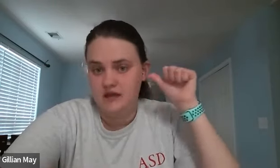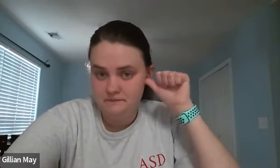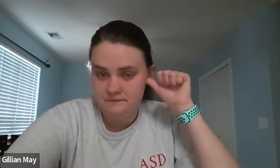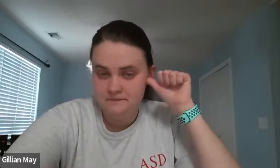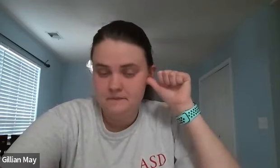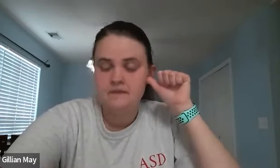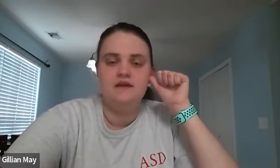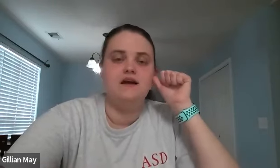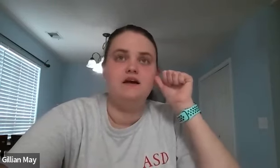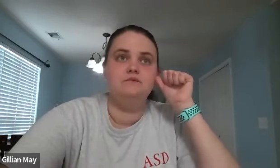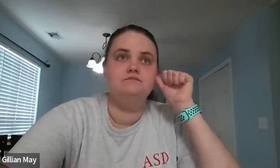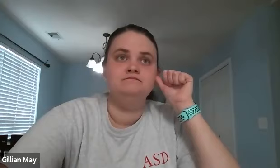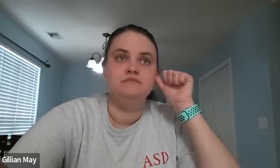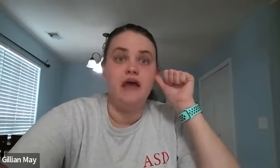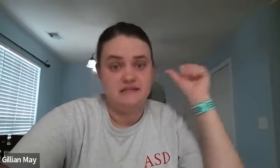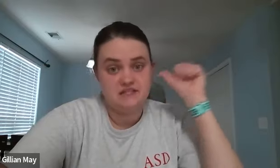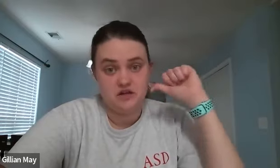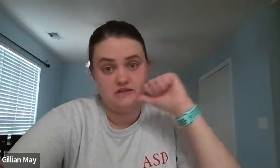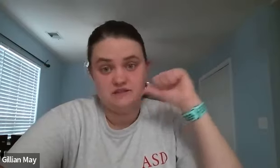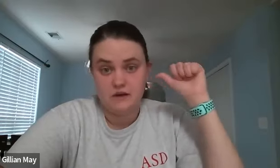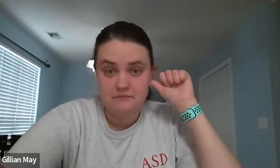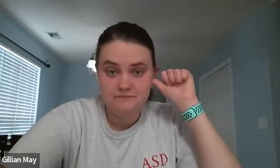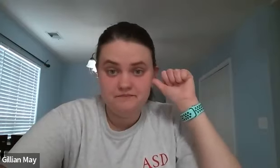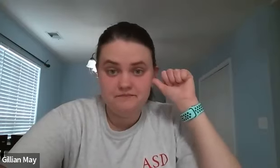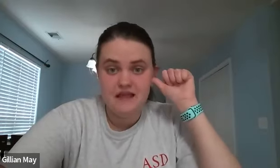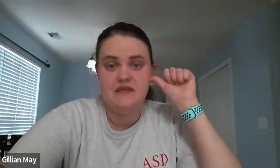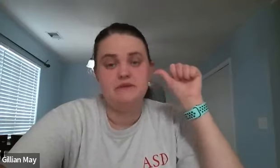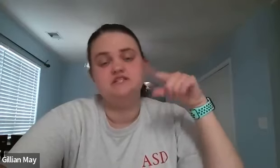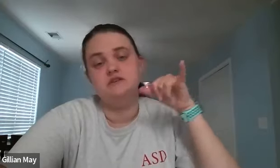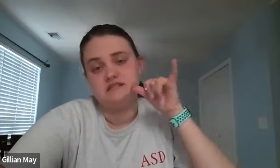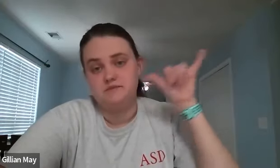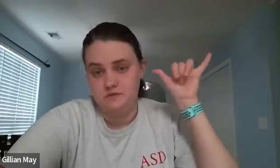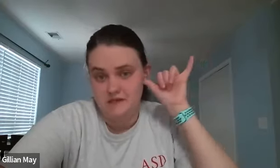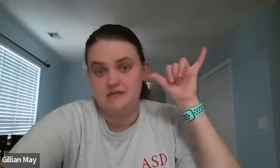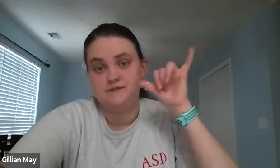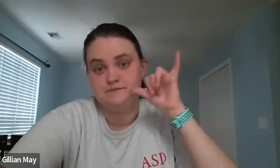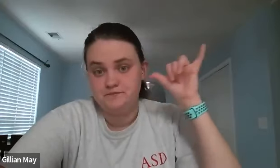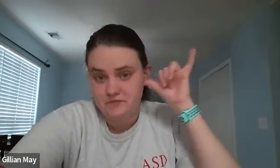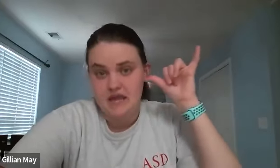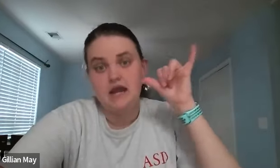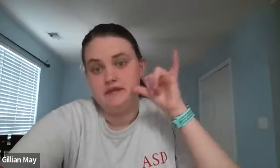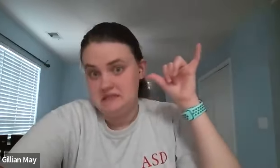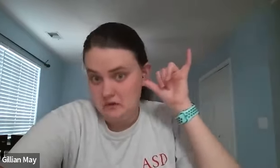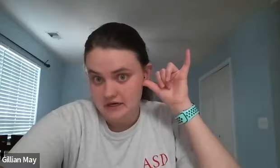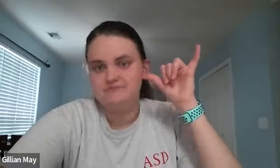Yesterday. I did start this way, and then my students kept doing this, and I picked up on it.